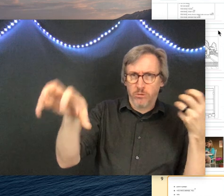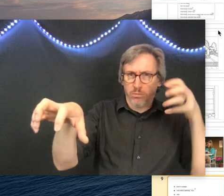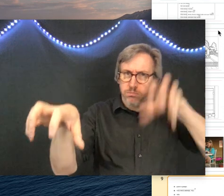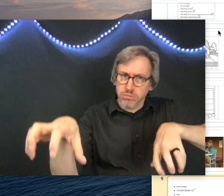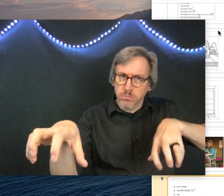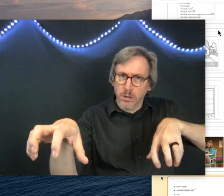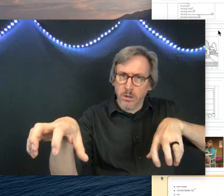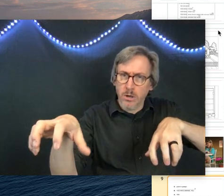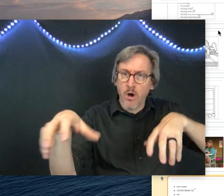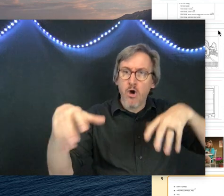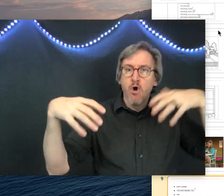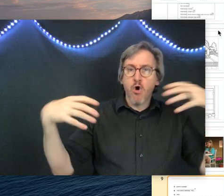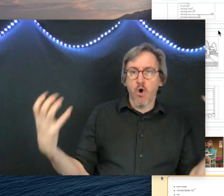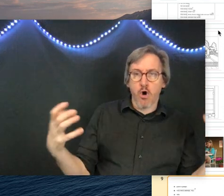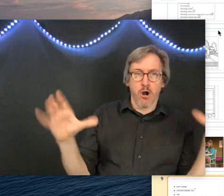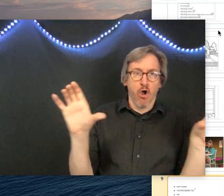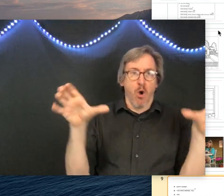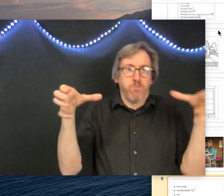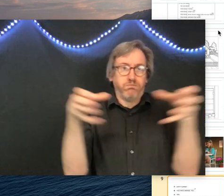Boom.